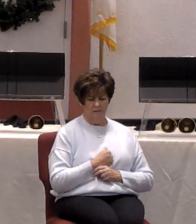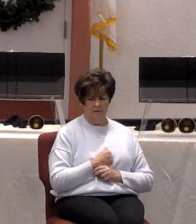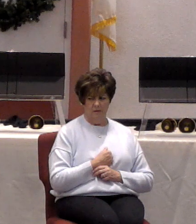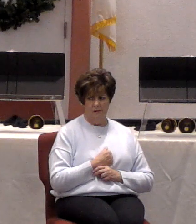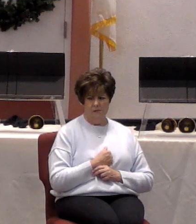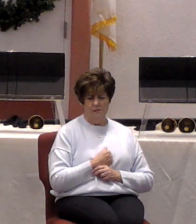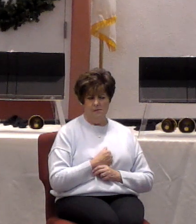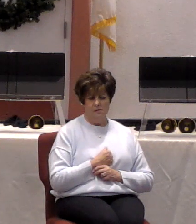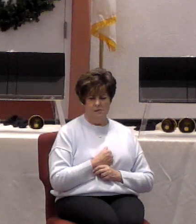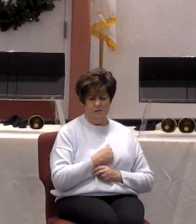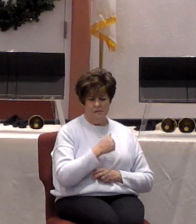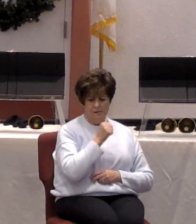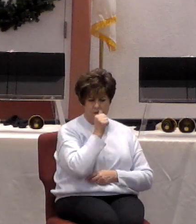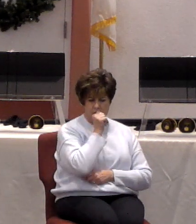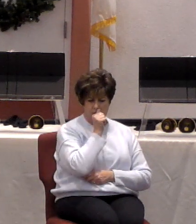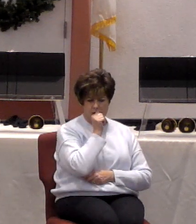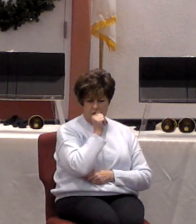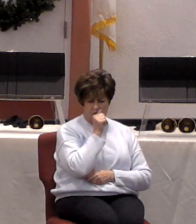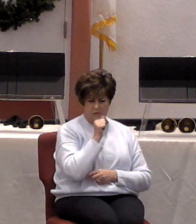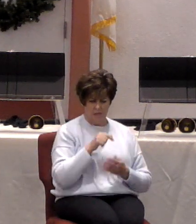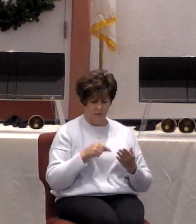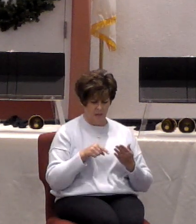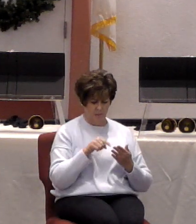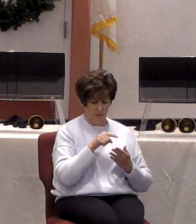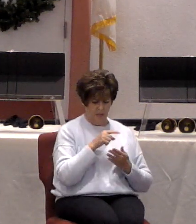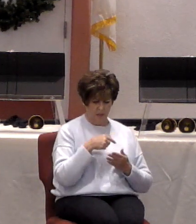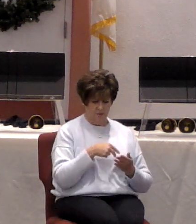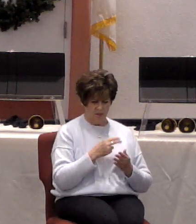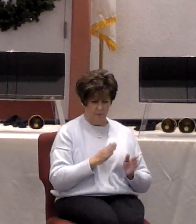let it be a secret among shepherds, or do we begin to tell everybody?